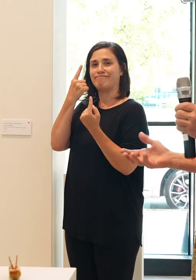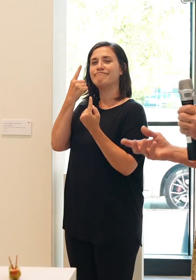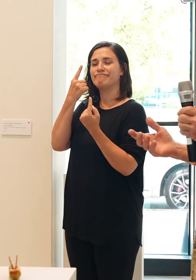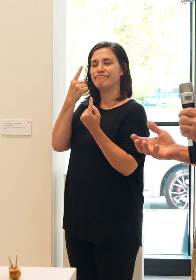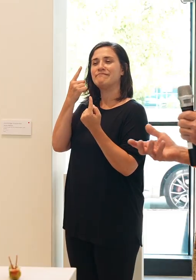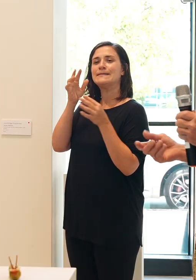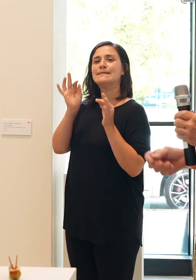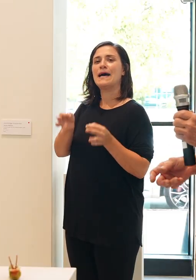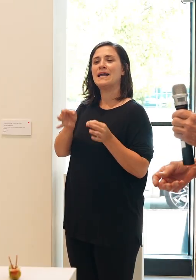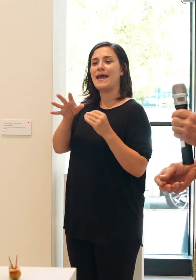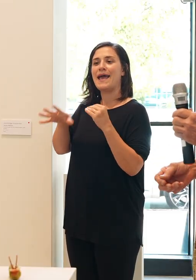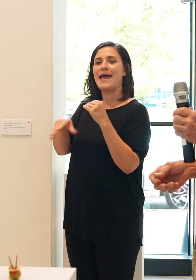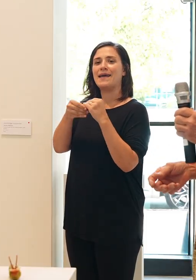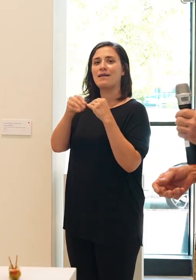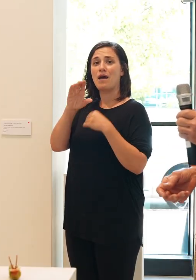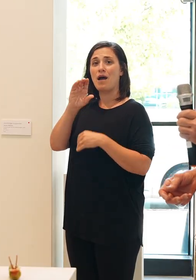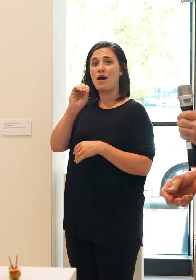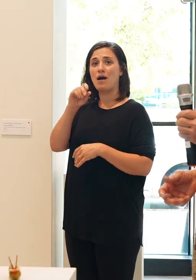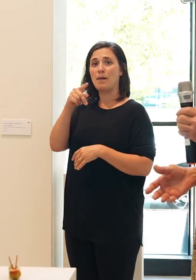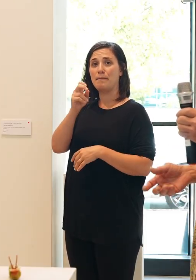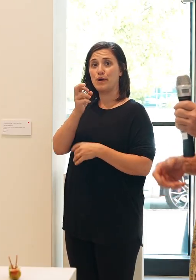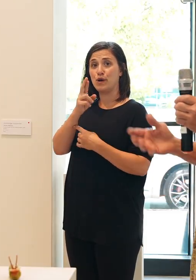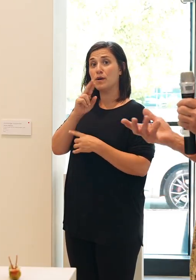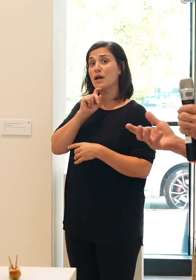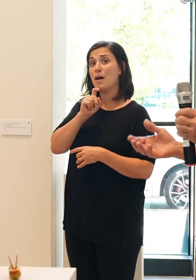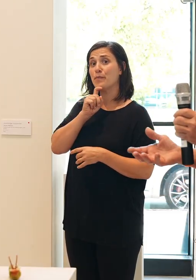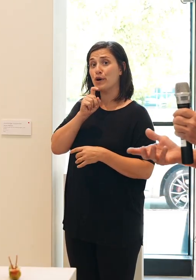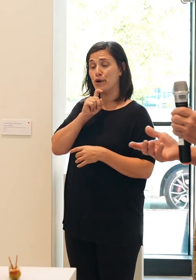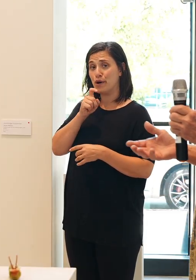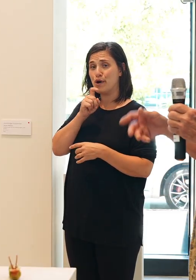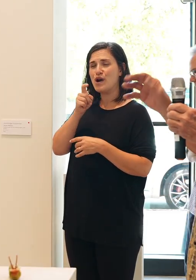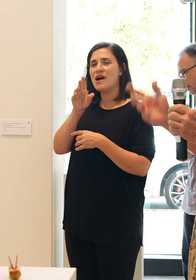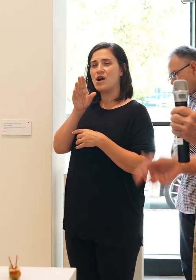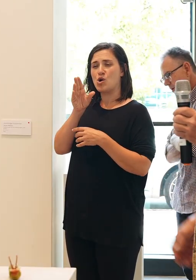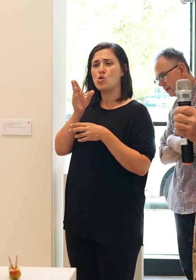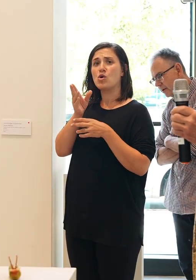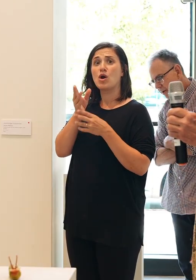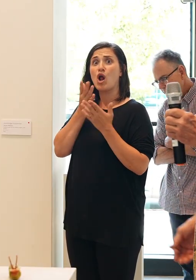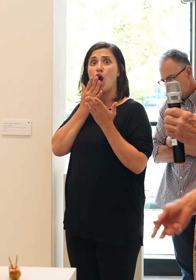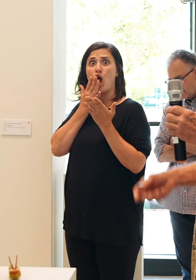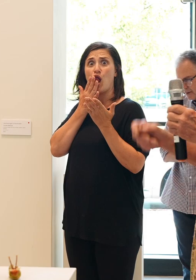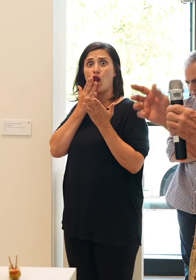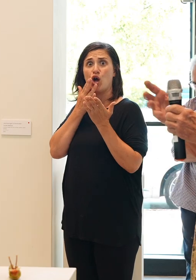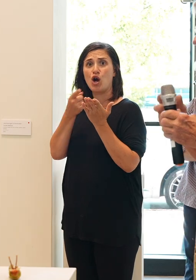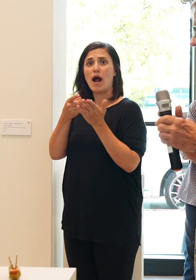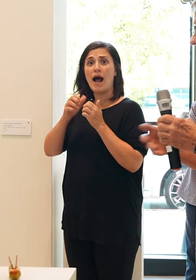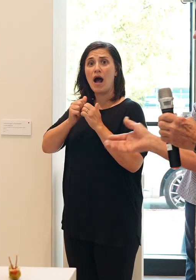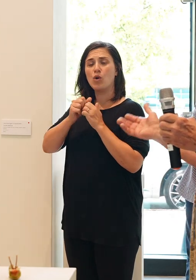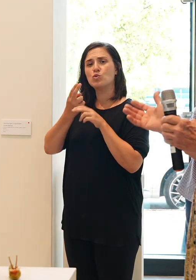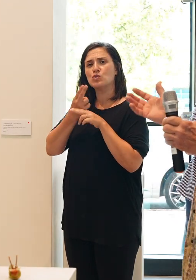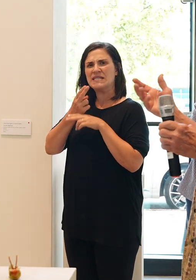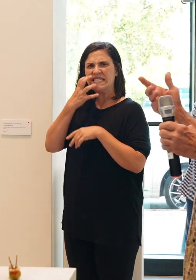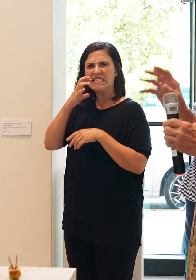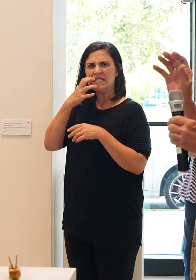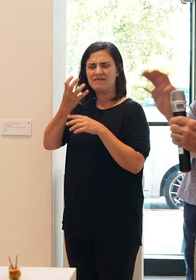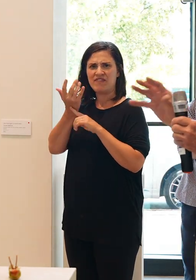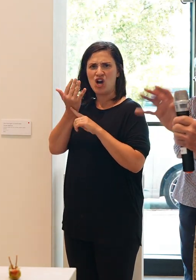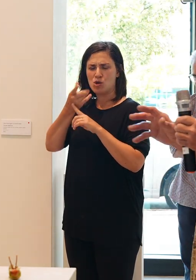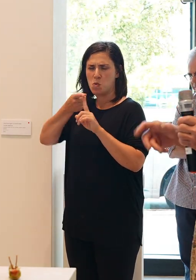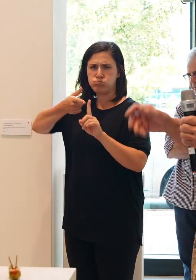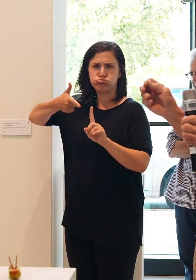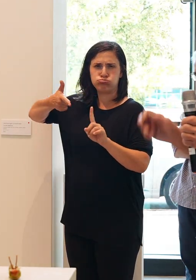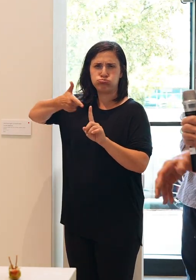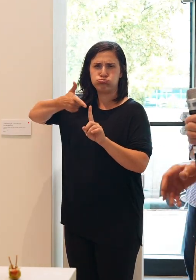colored and with torch heat. And by doing different speeds